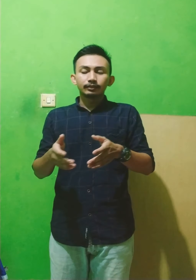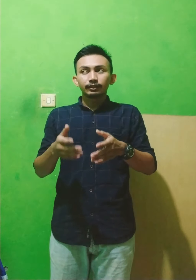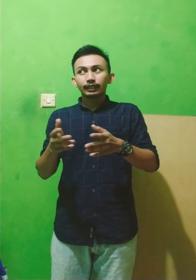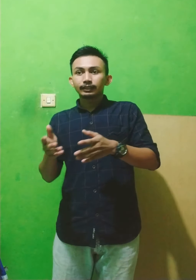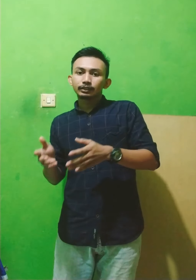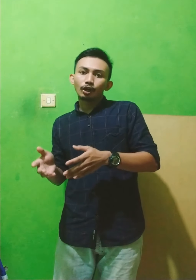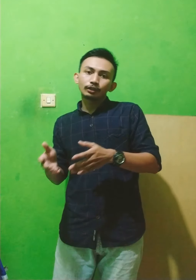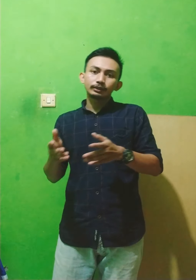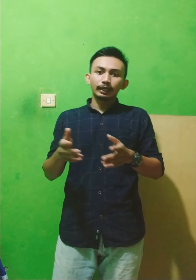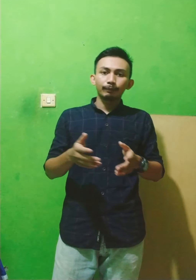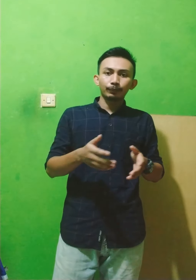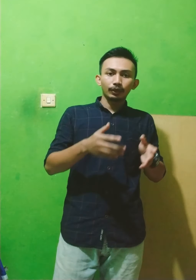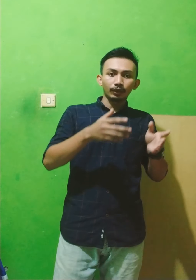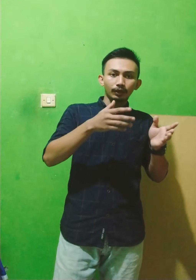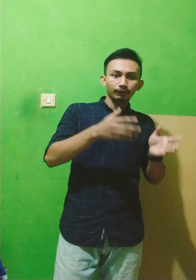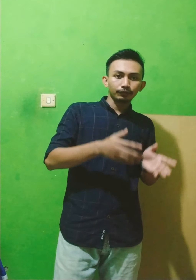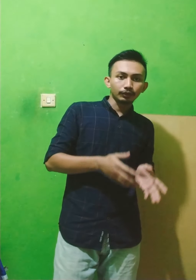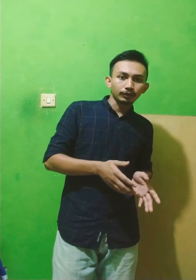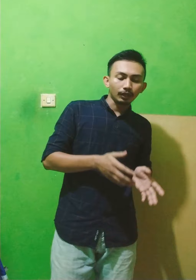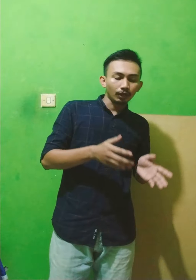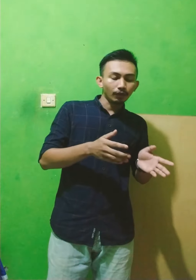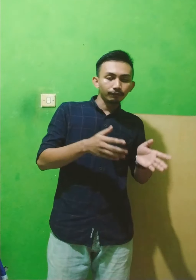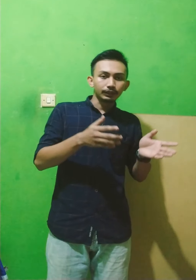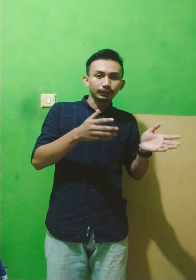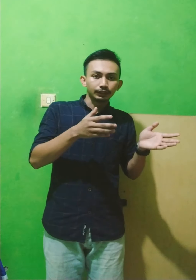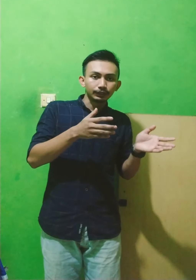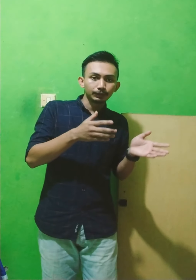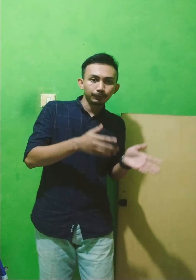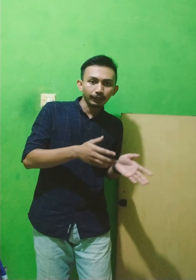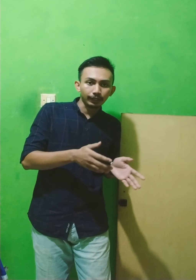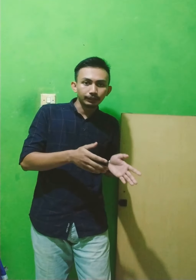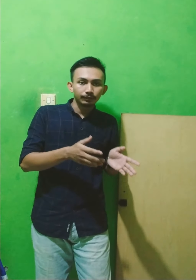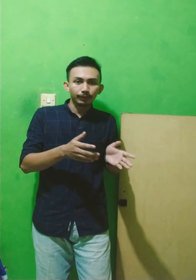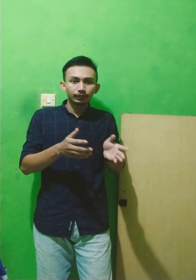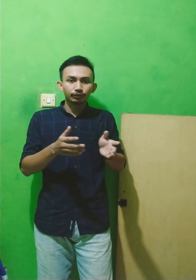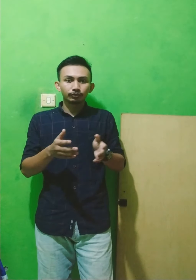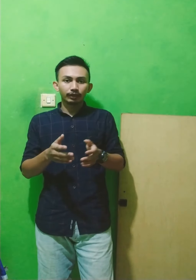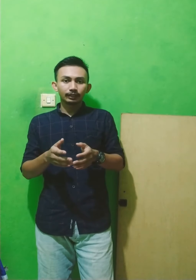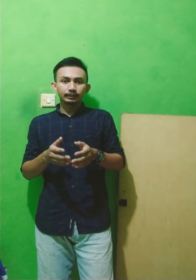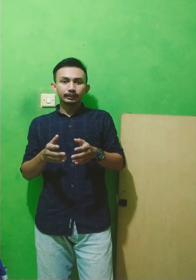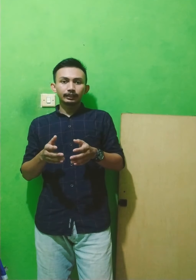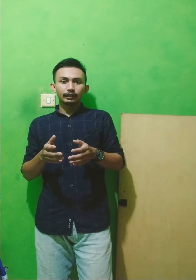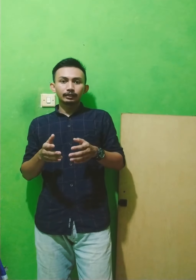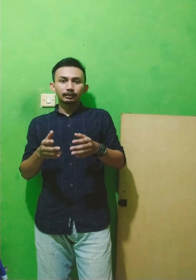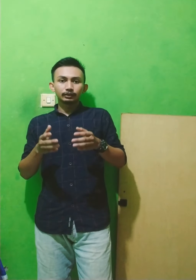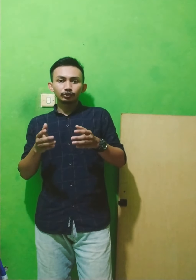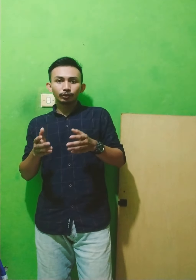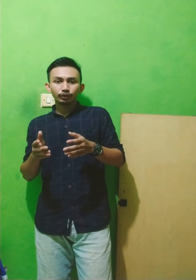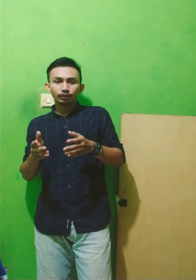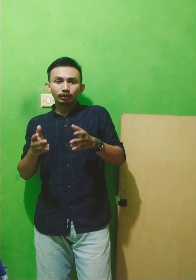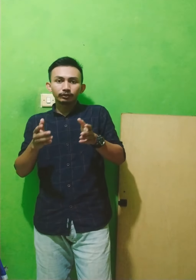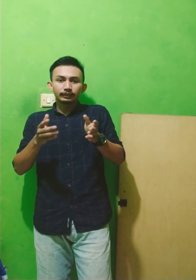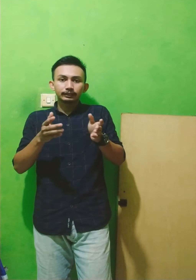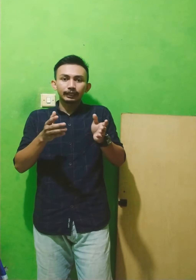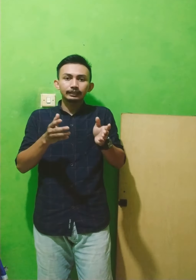relate the concept of the speech back to reality, so your audience